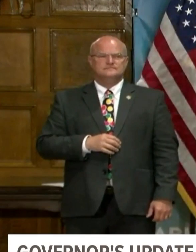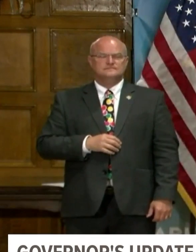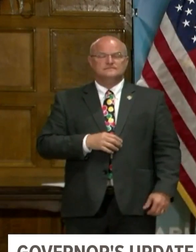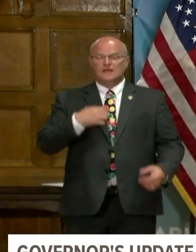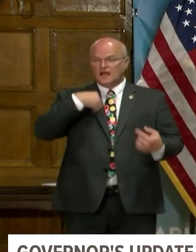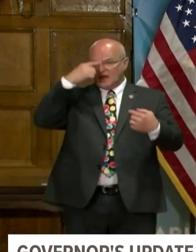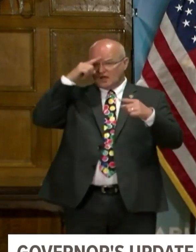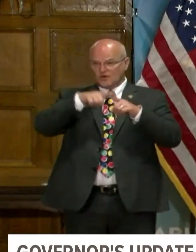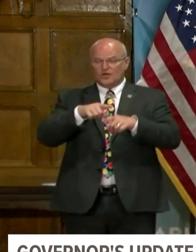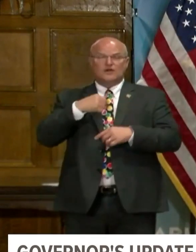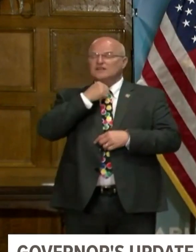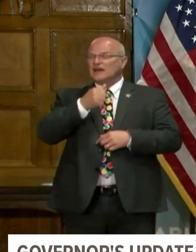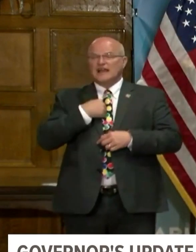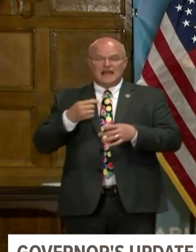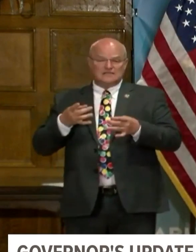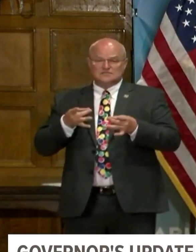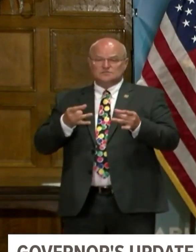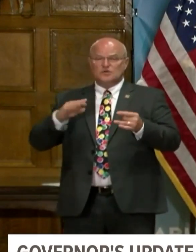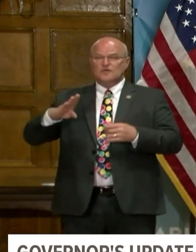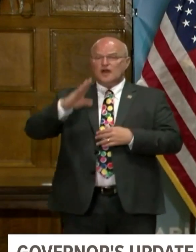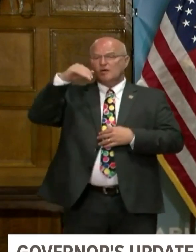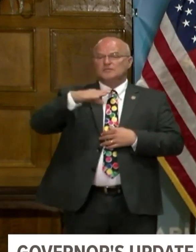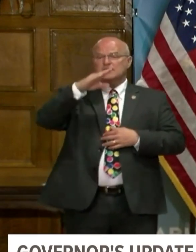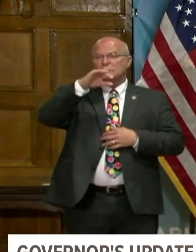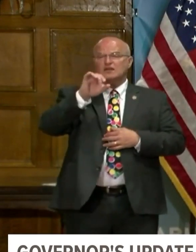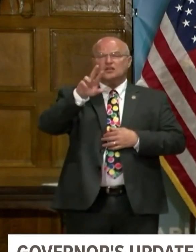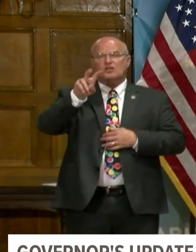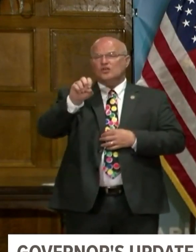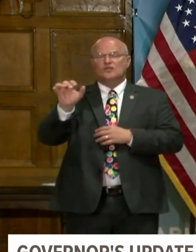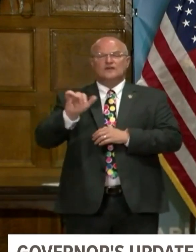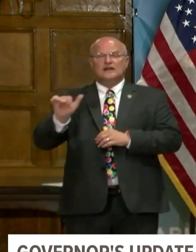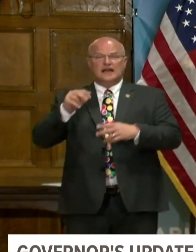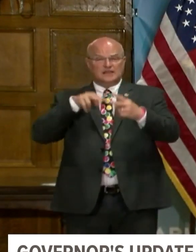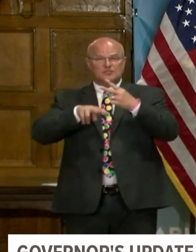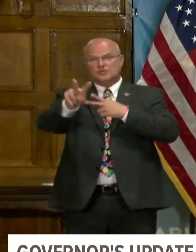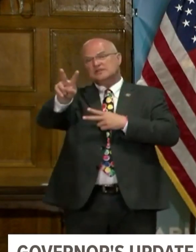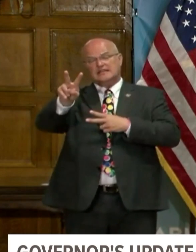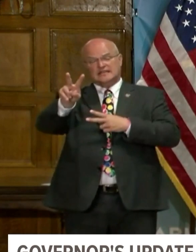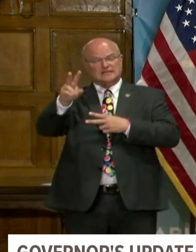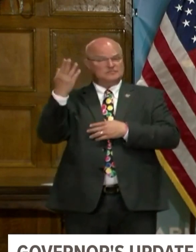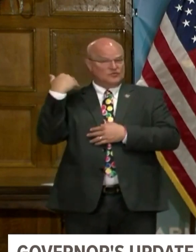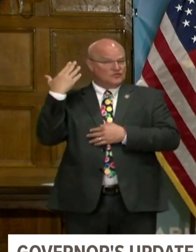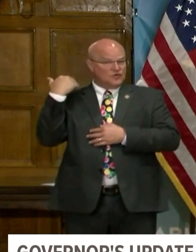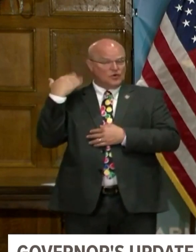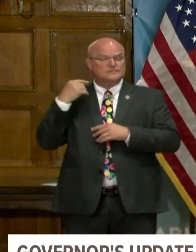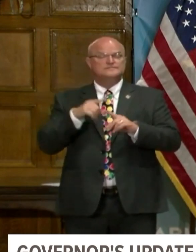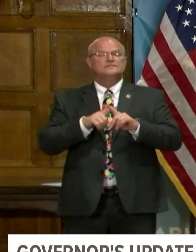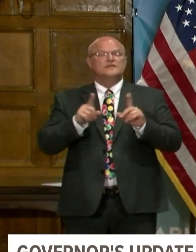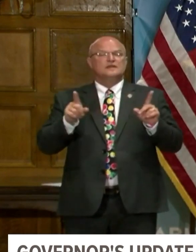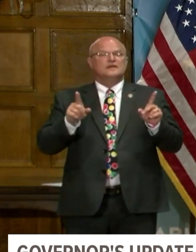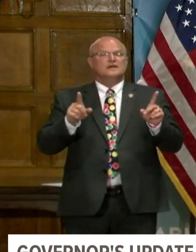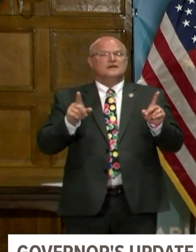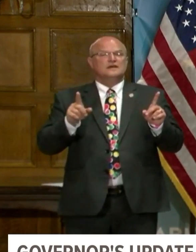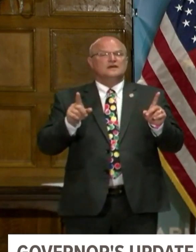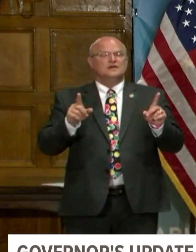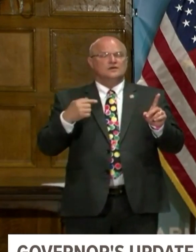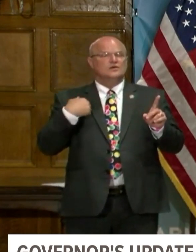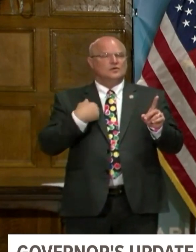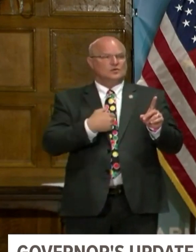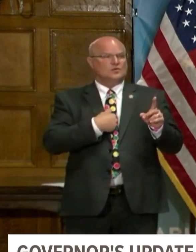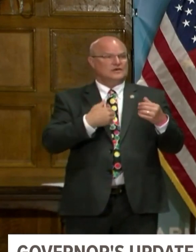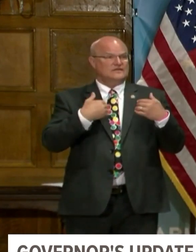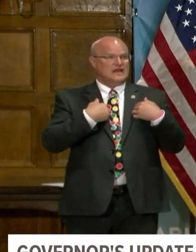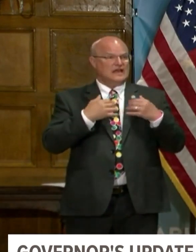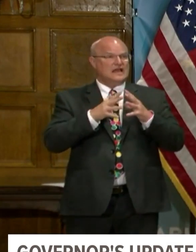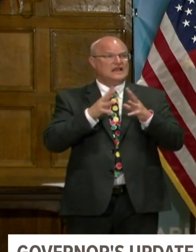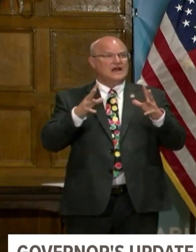I agree. We haven't had a smooth up and down curve like the predictive models predicted. You know, we